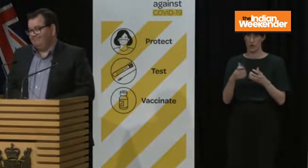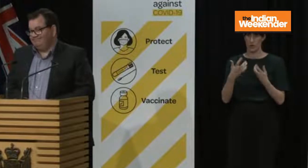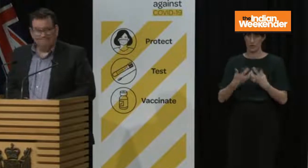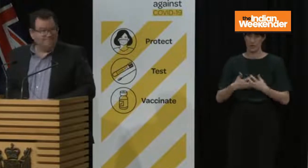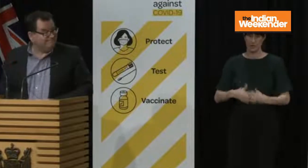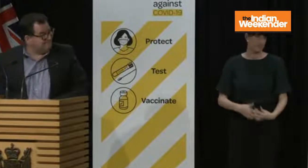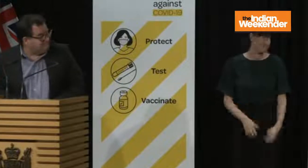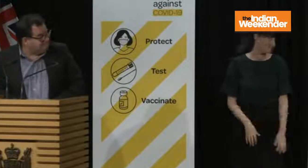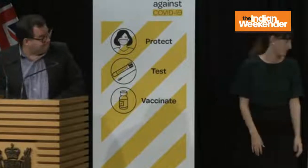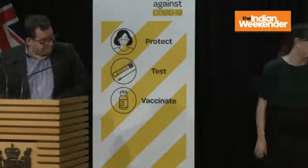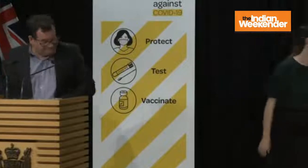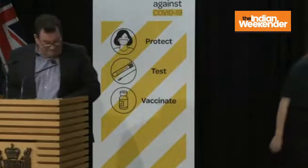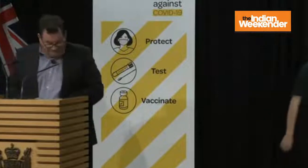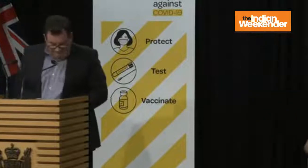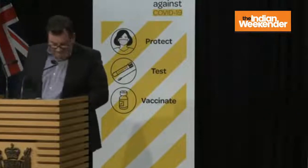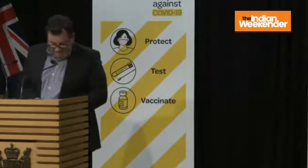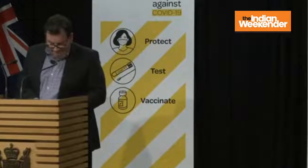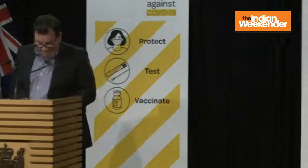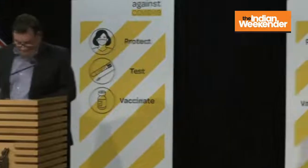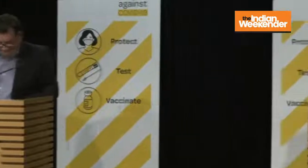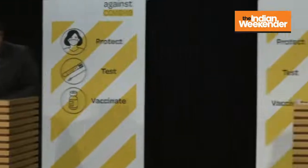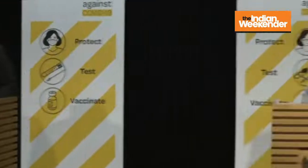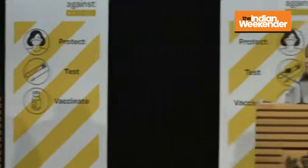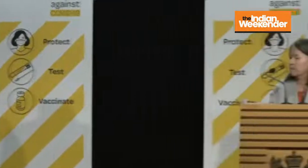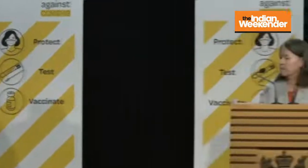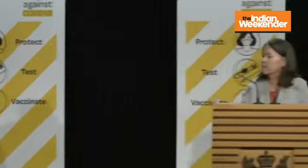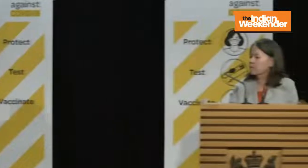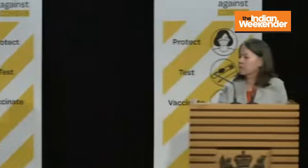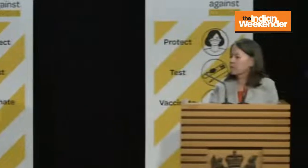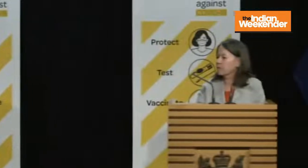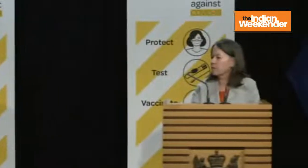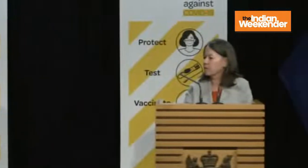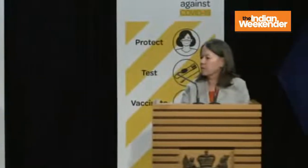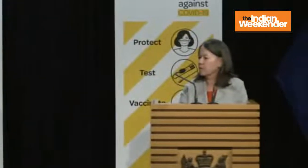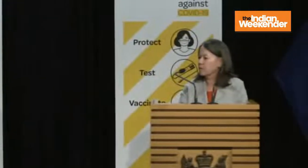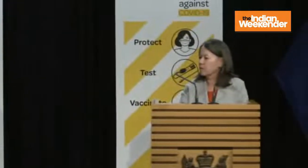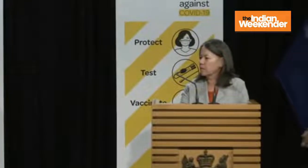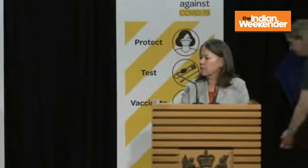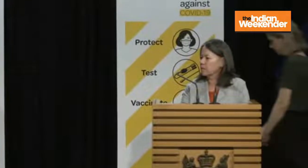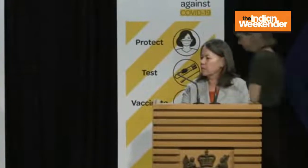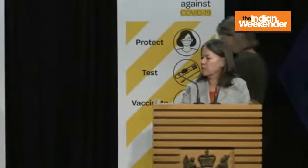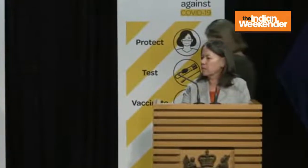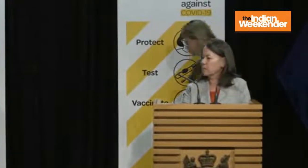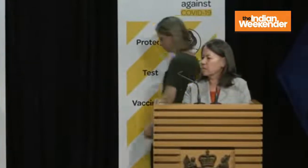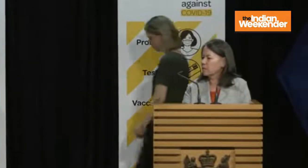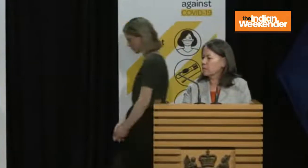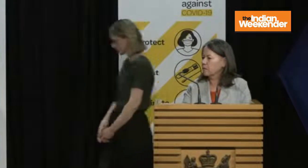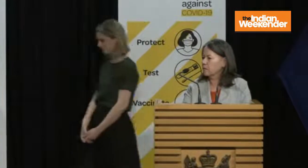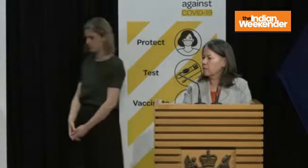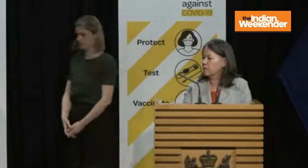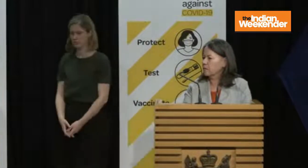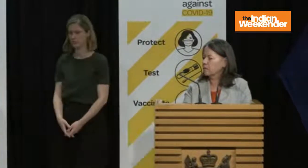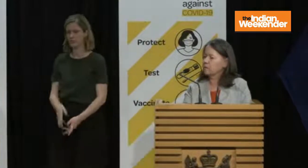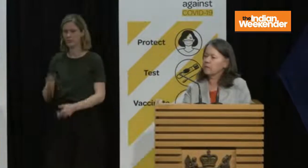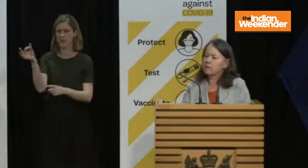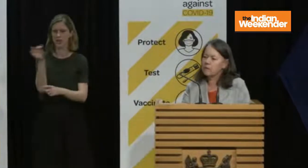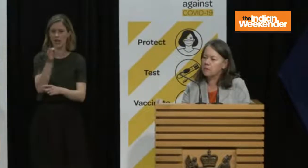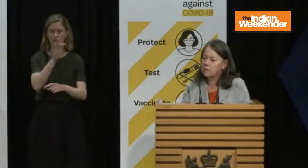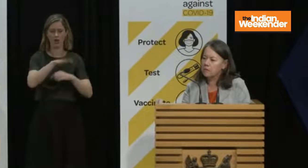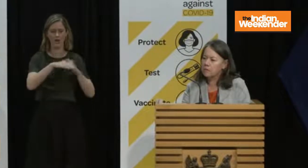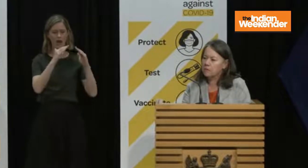a question for Dr. McElnay on household transmission. Is there any evidence that our vaccination rates are